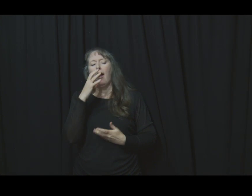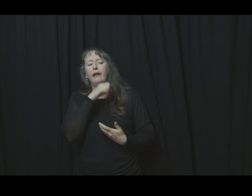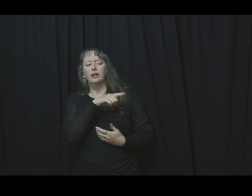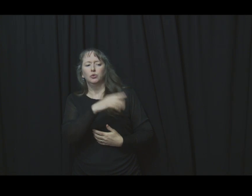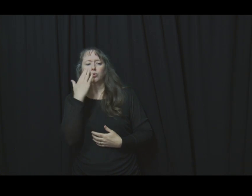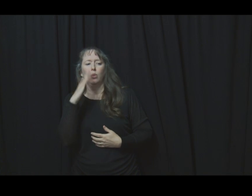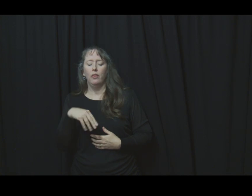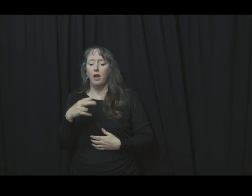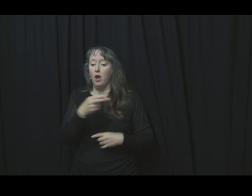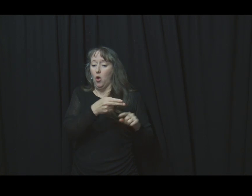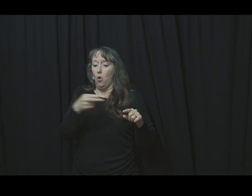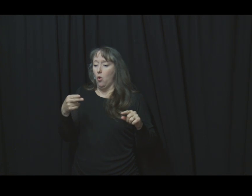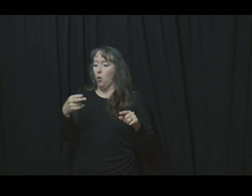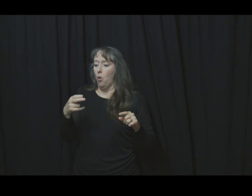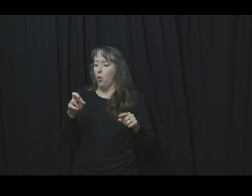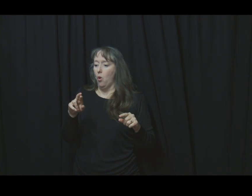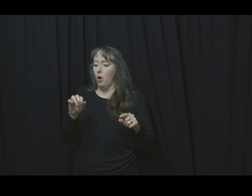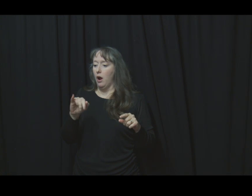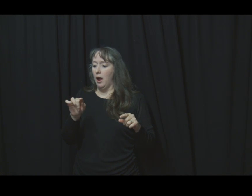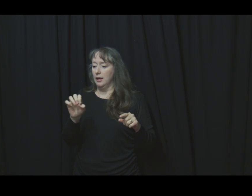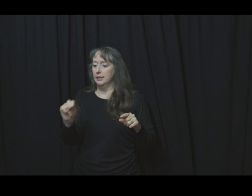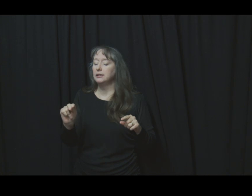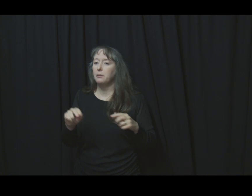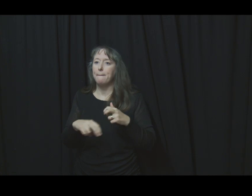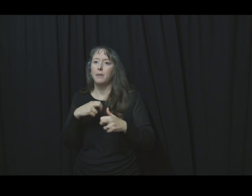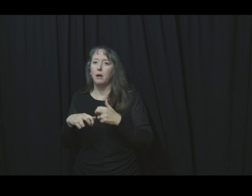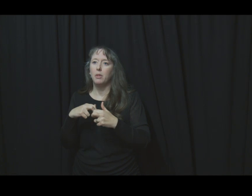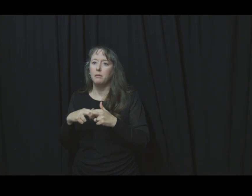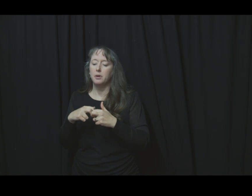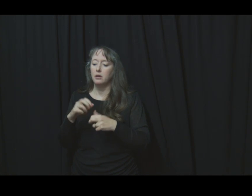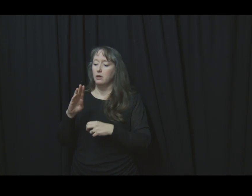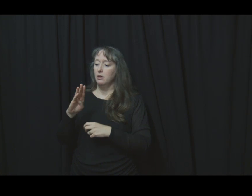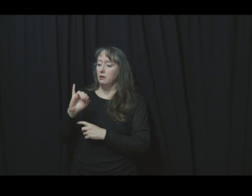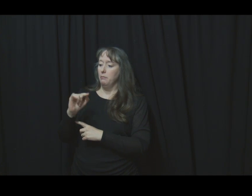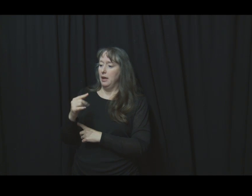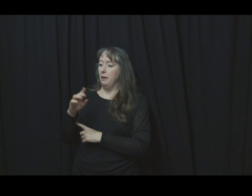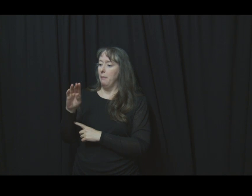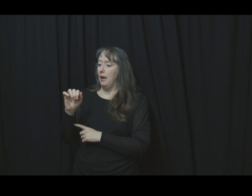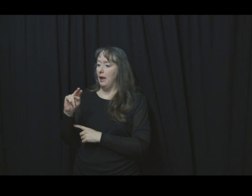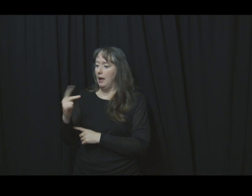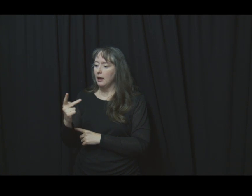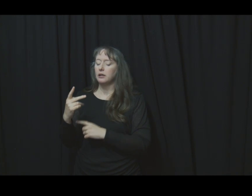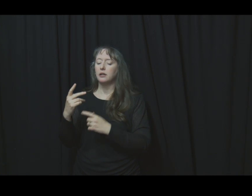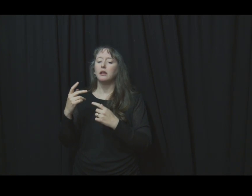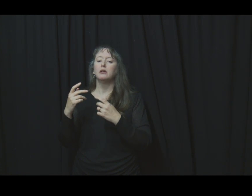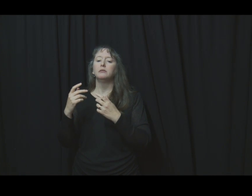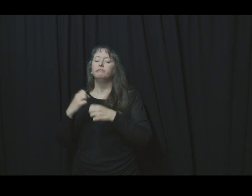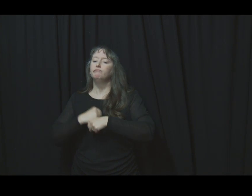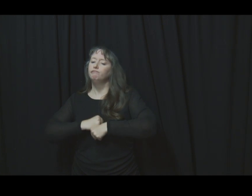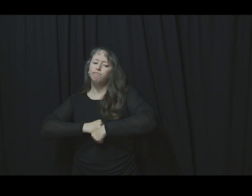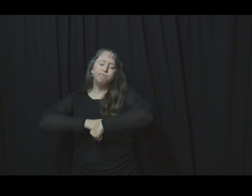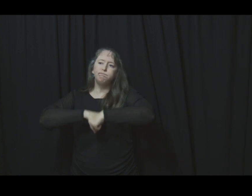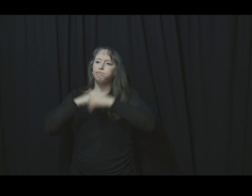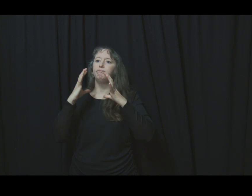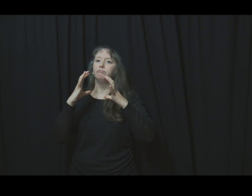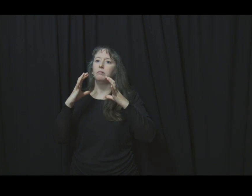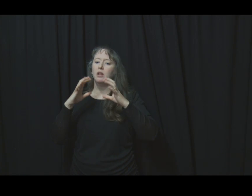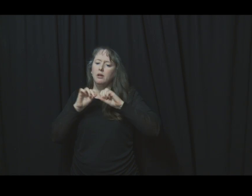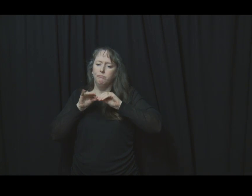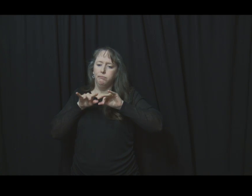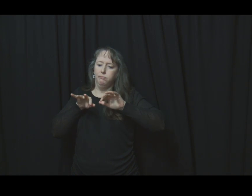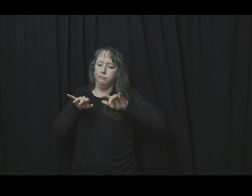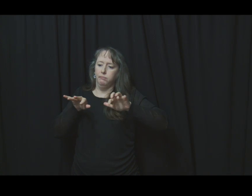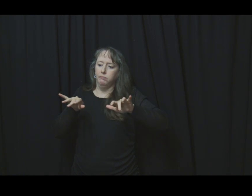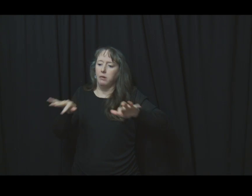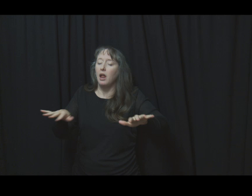perspective, even the secularists have a problem of getting light and radiation out to the universe to be able to exchange with the rest of the universe to